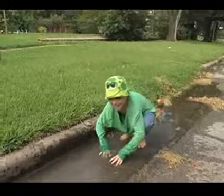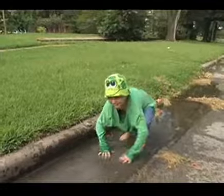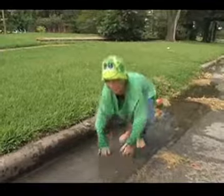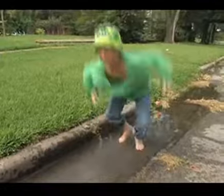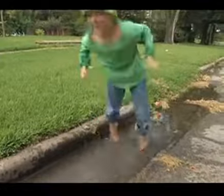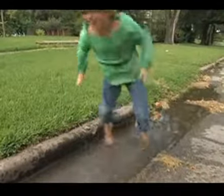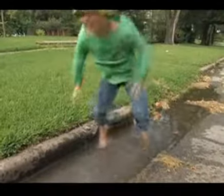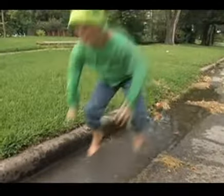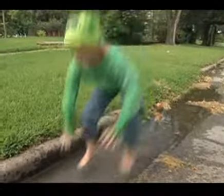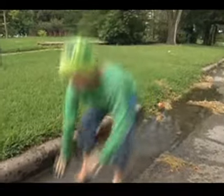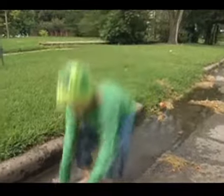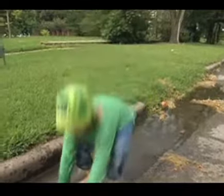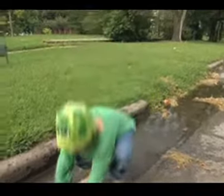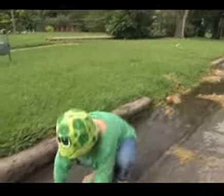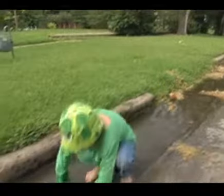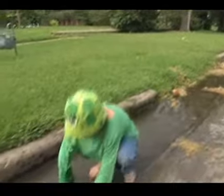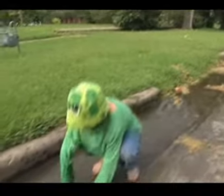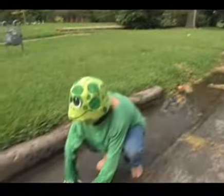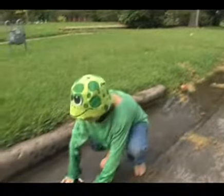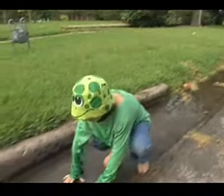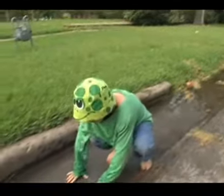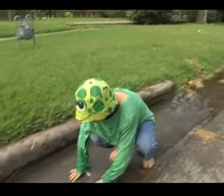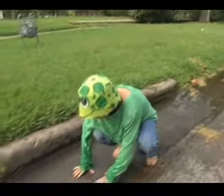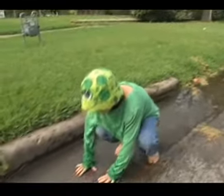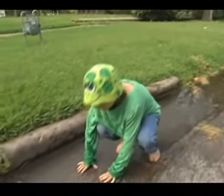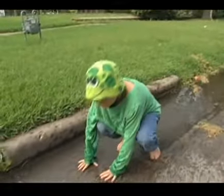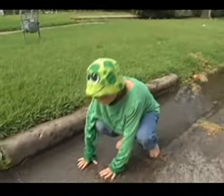ribbit, ribbit.